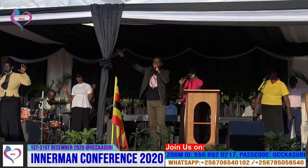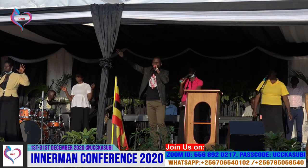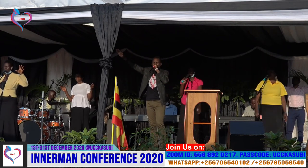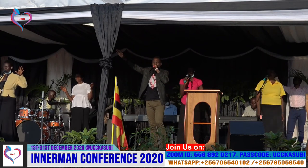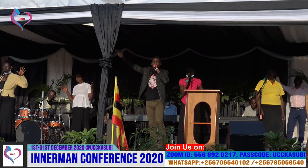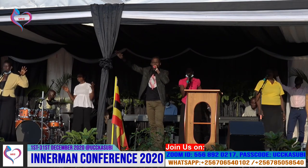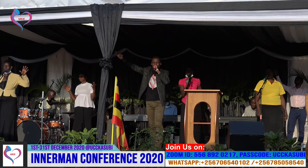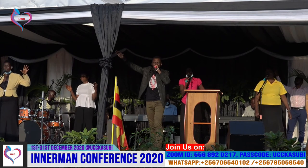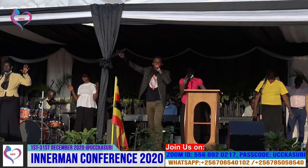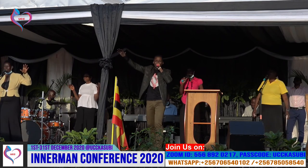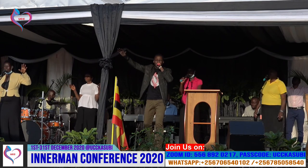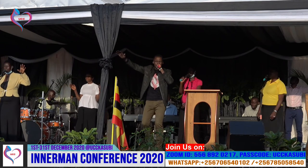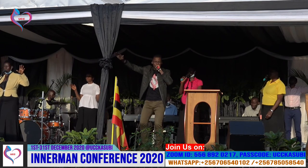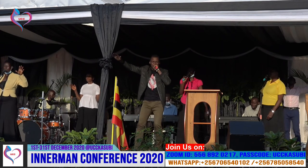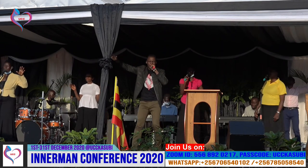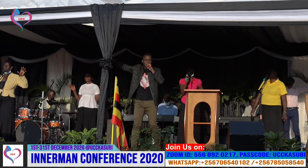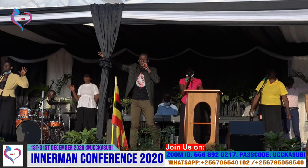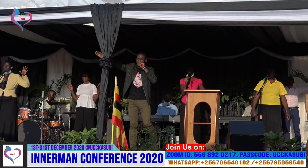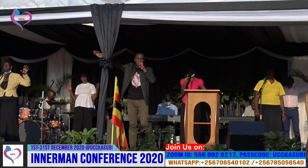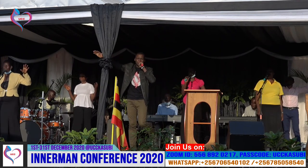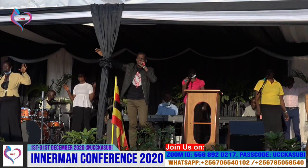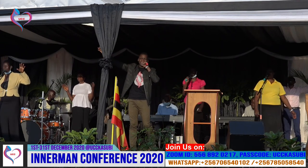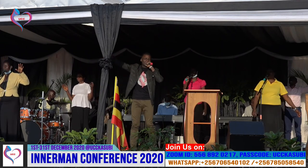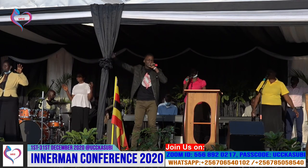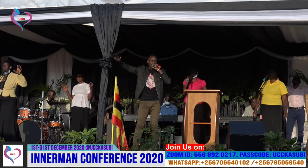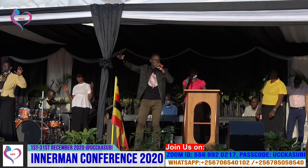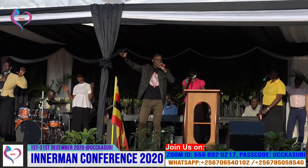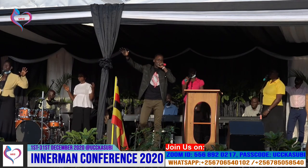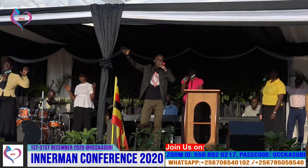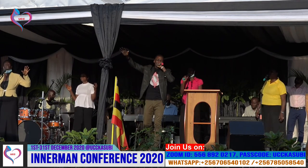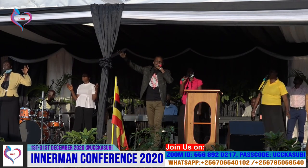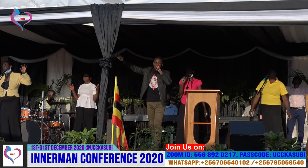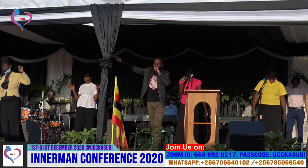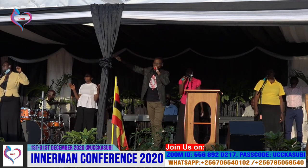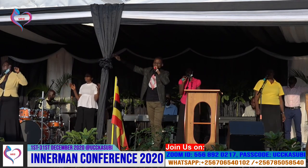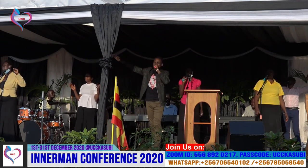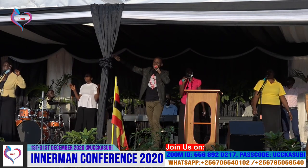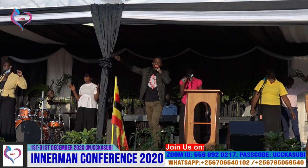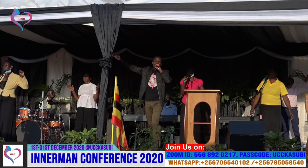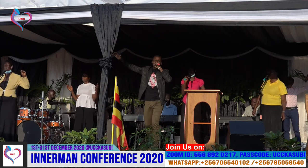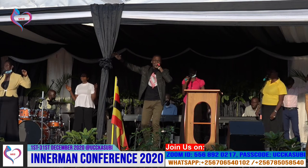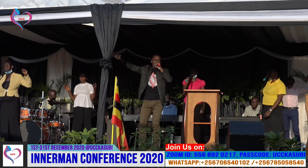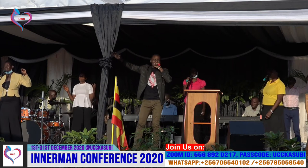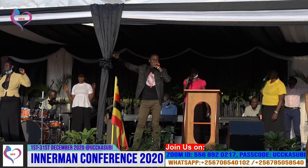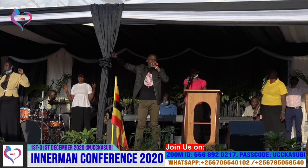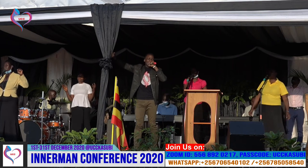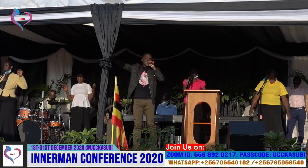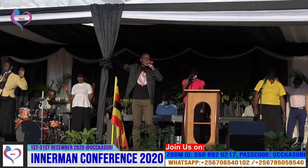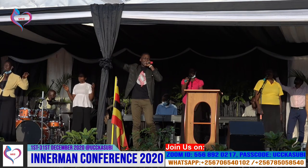Janatu waba sumba ngo mutima gwewe guli Jayanira we mukama